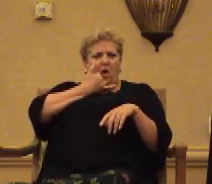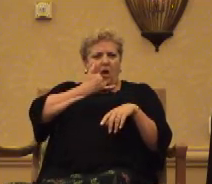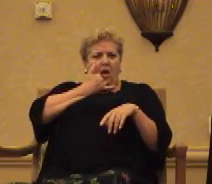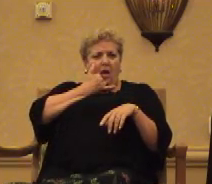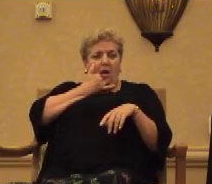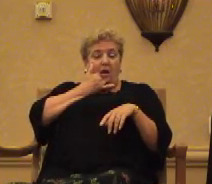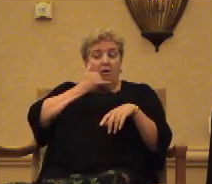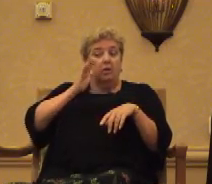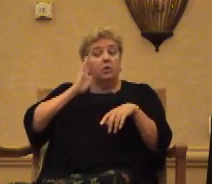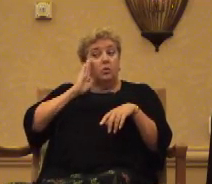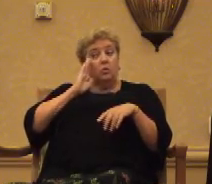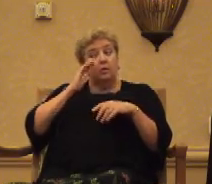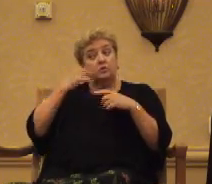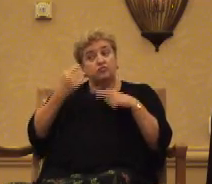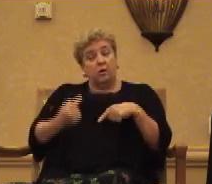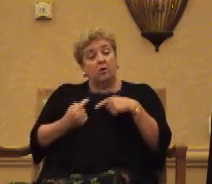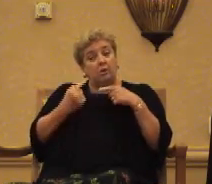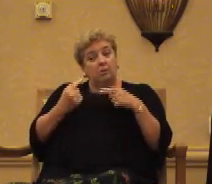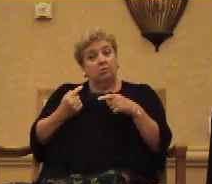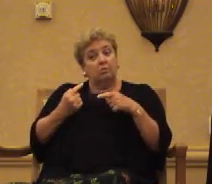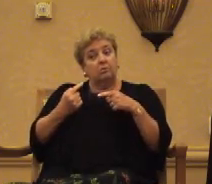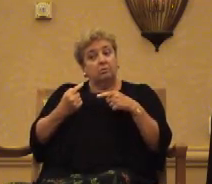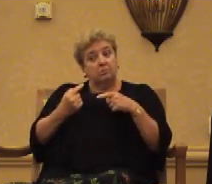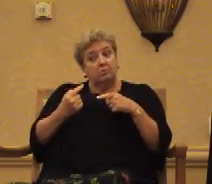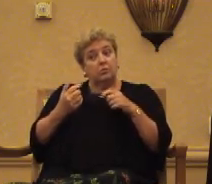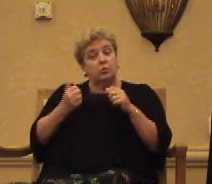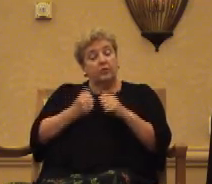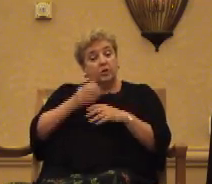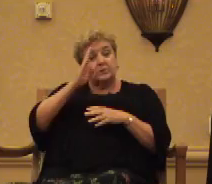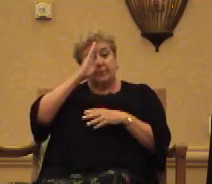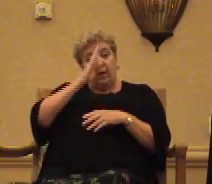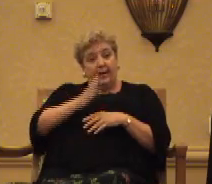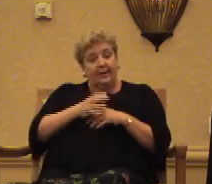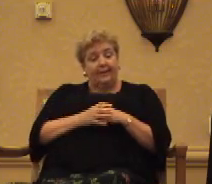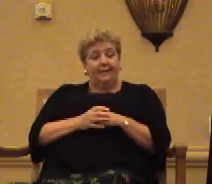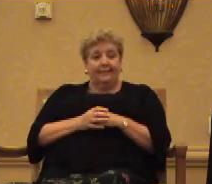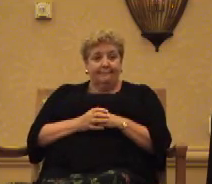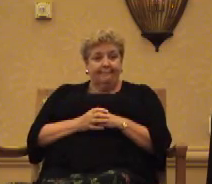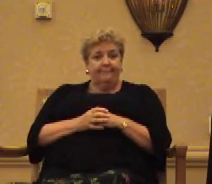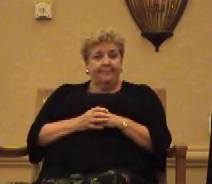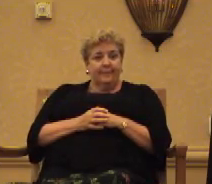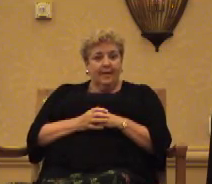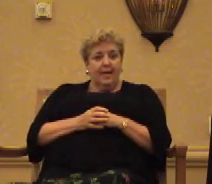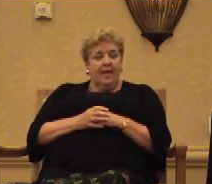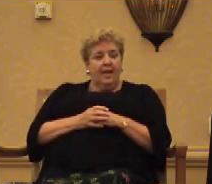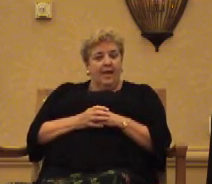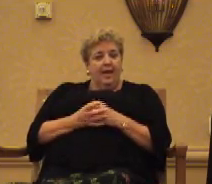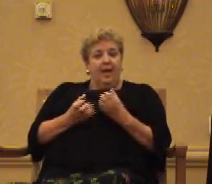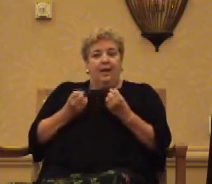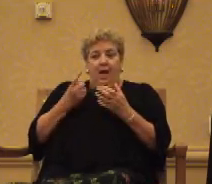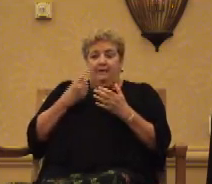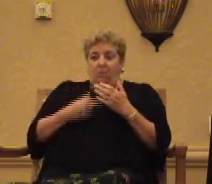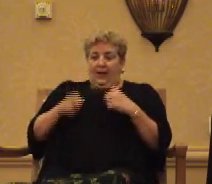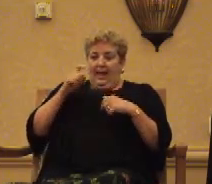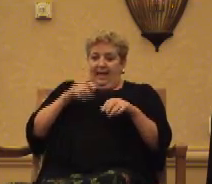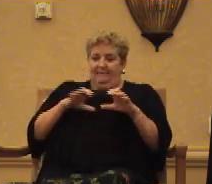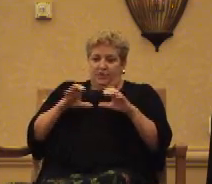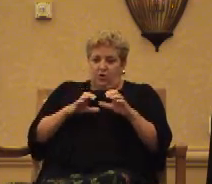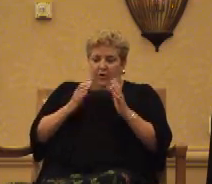hard time in sobriety. Because a lot of what I have to do and redo in order to